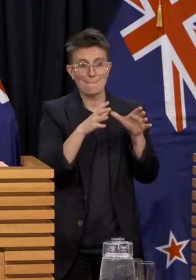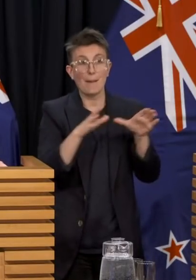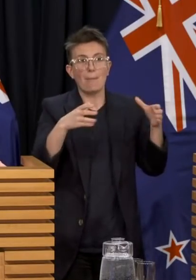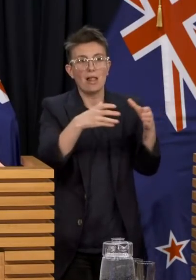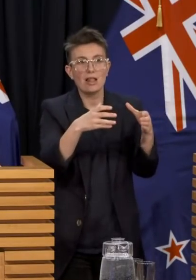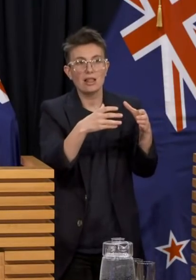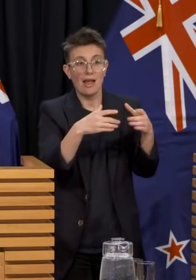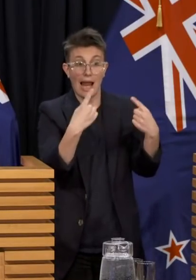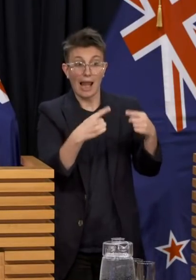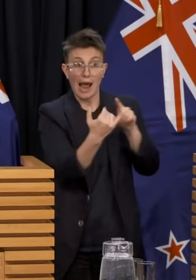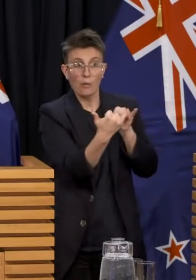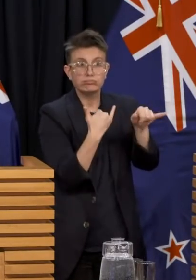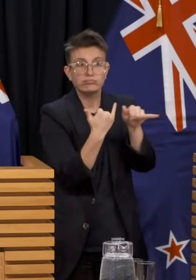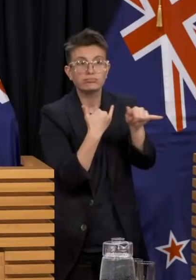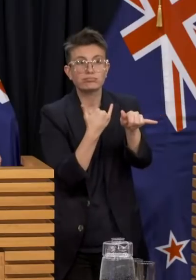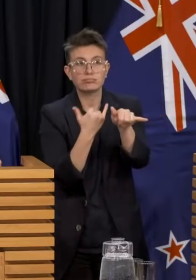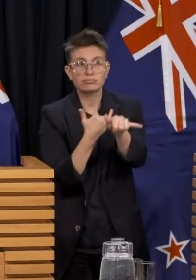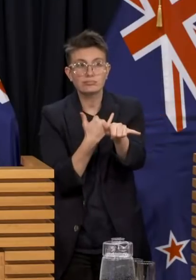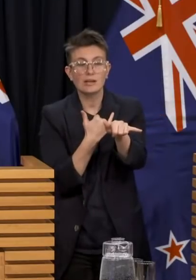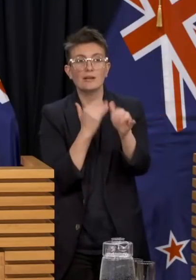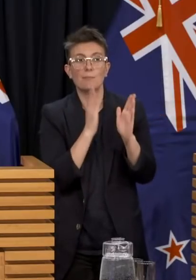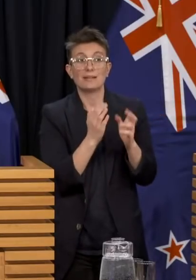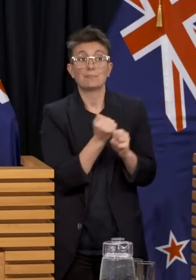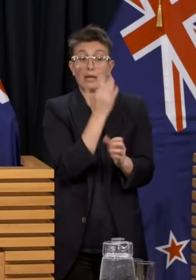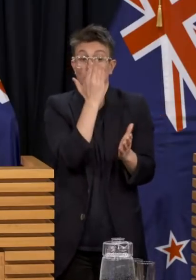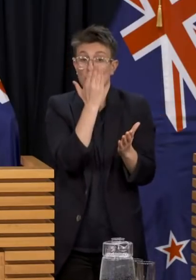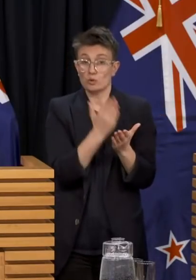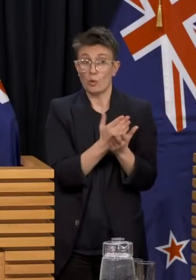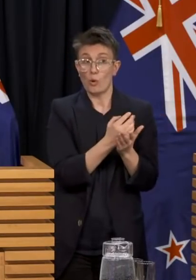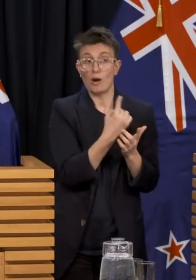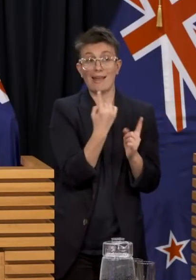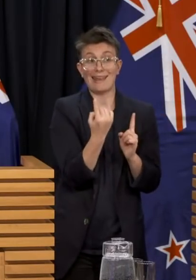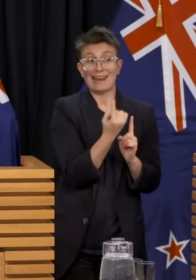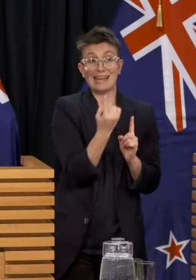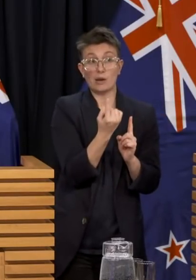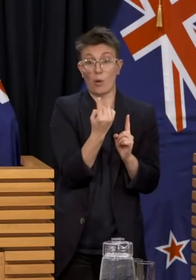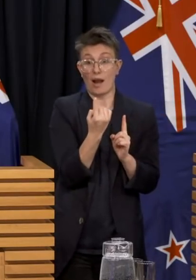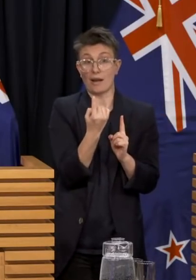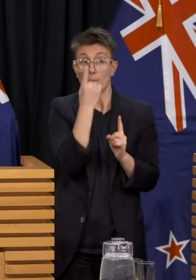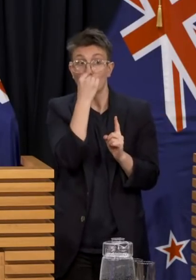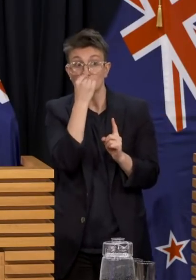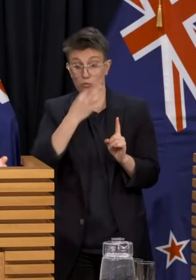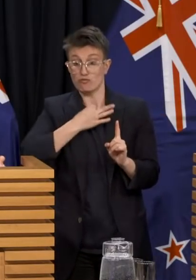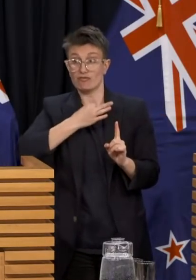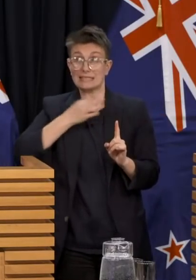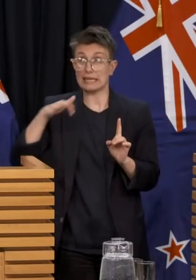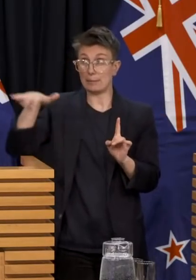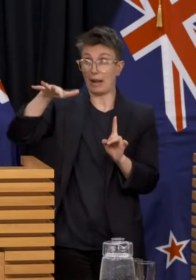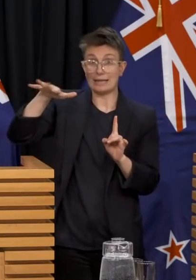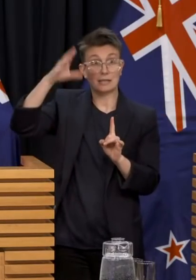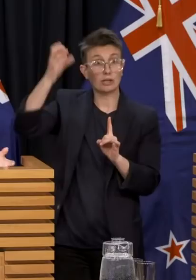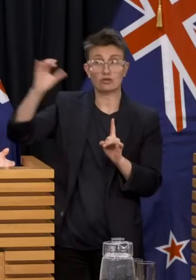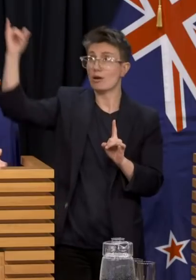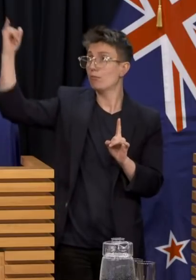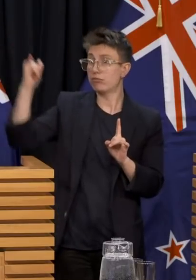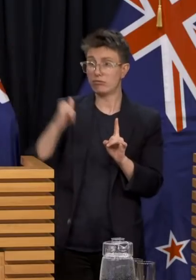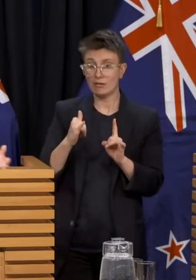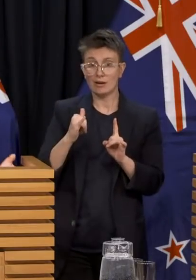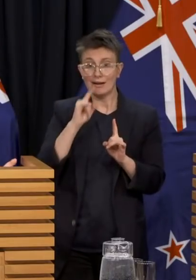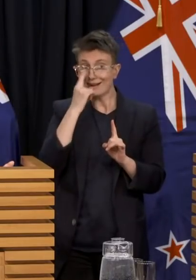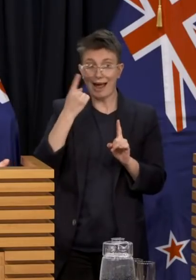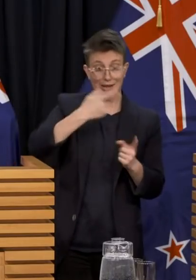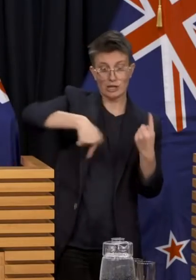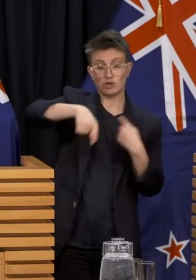no contact between both people who may have come from high-risk areas, but also making sure even that we're not engaging with the